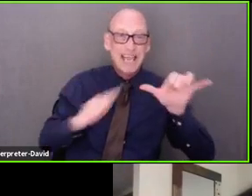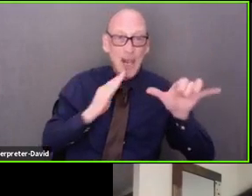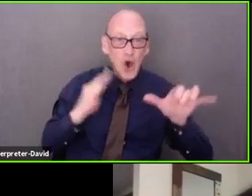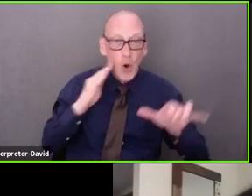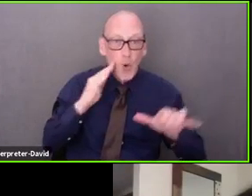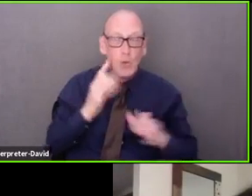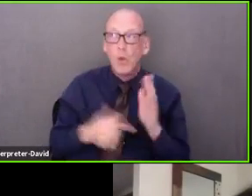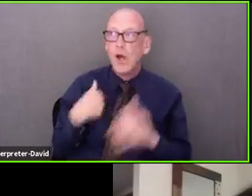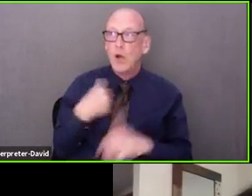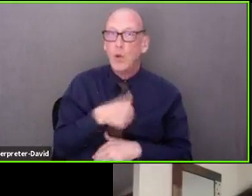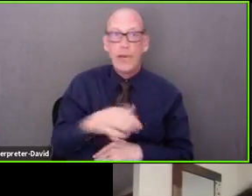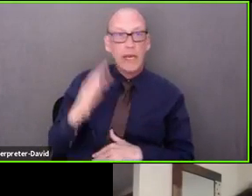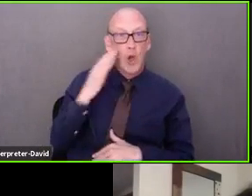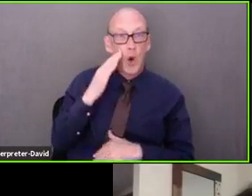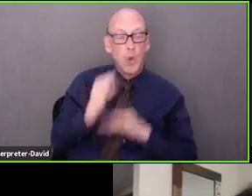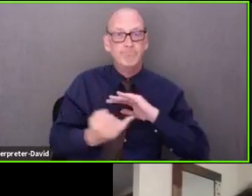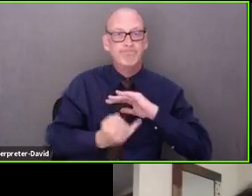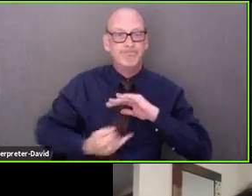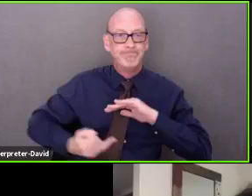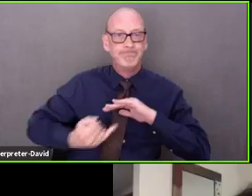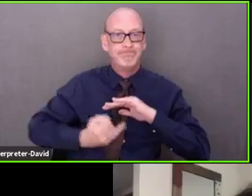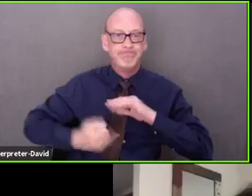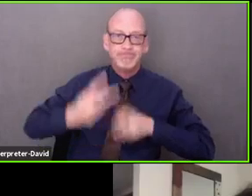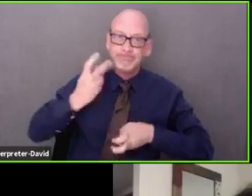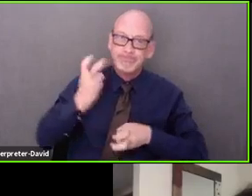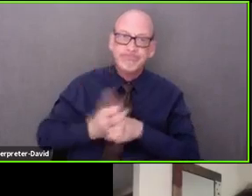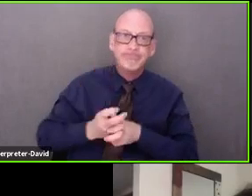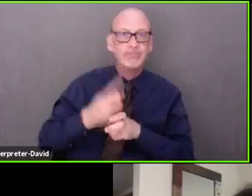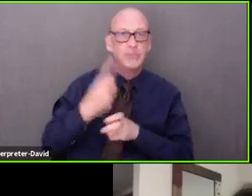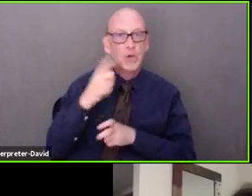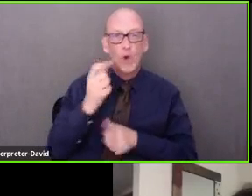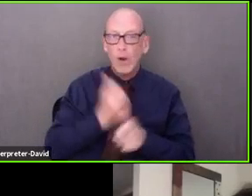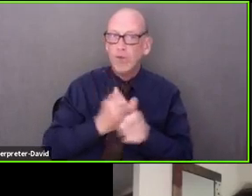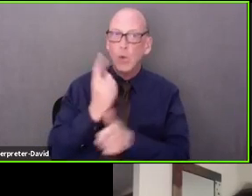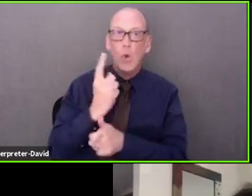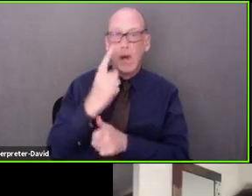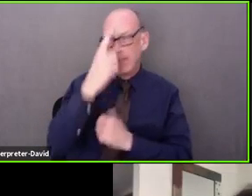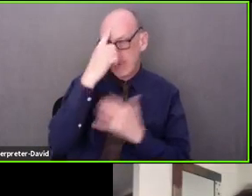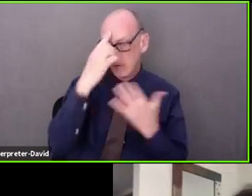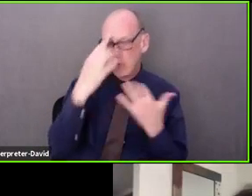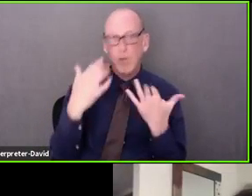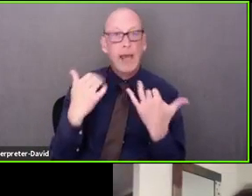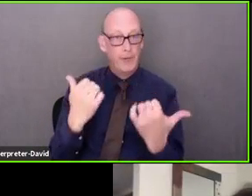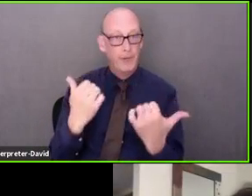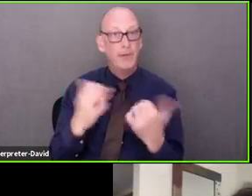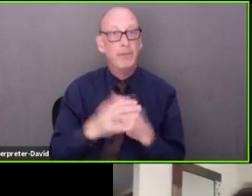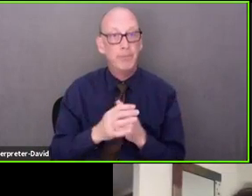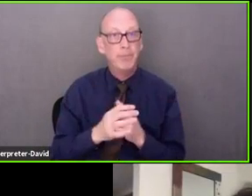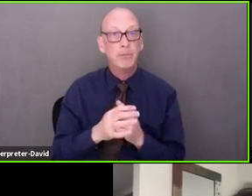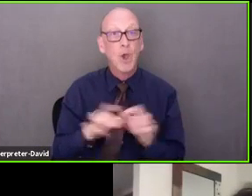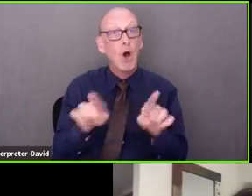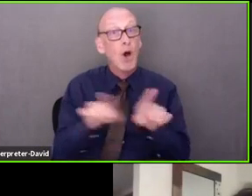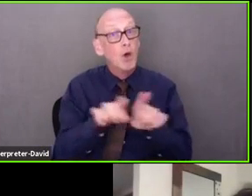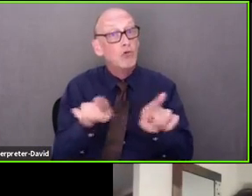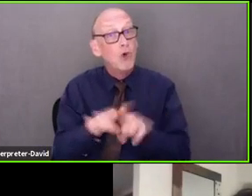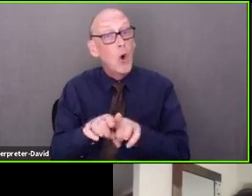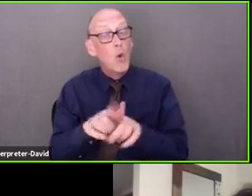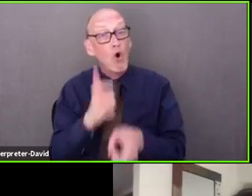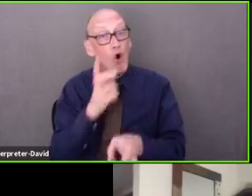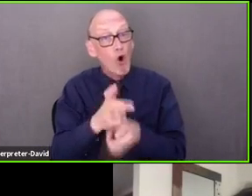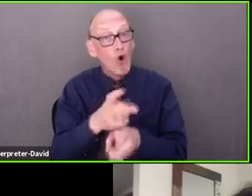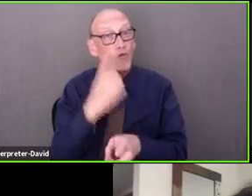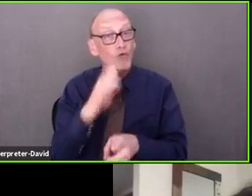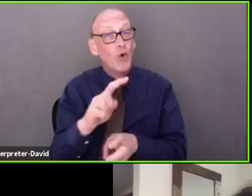know is isolation is difficult for everyone's mental health, and it's also difficult for